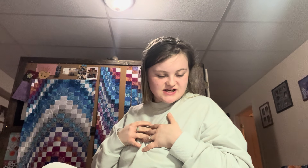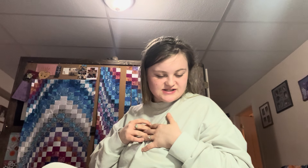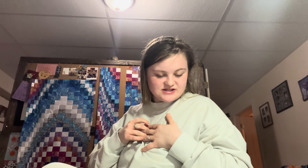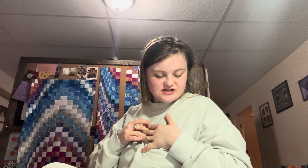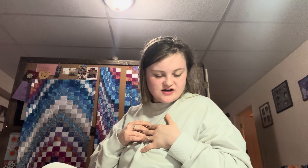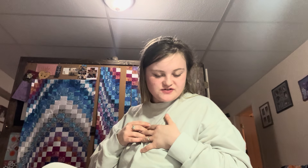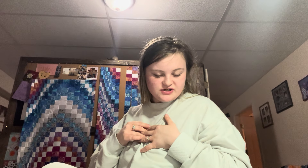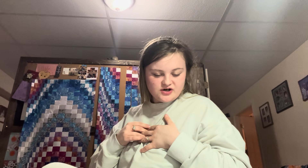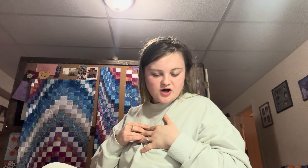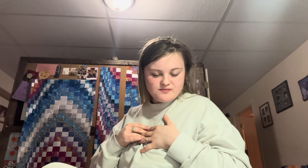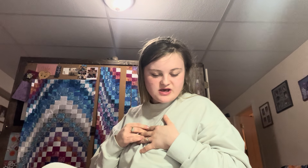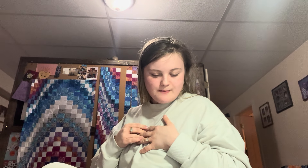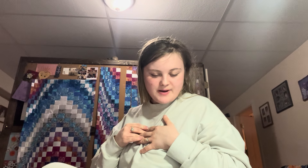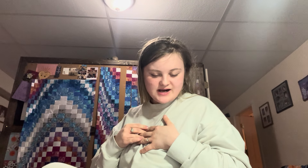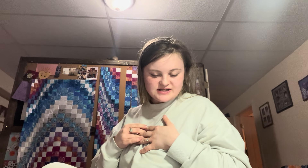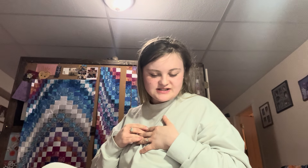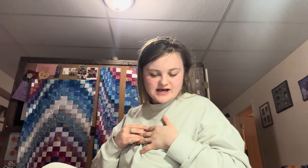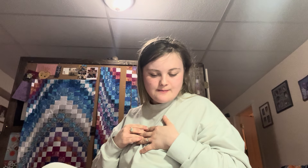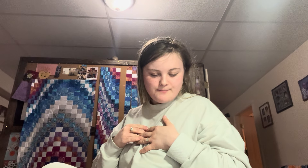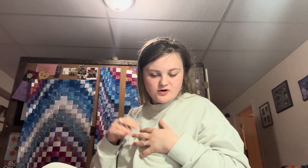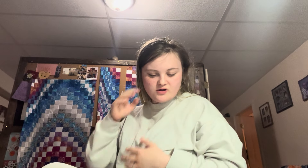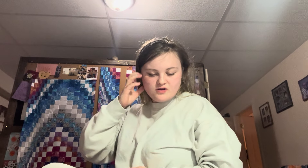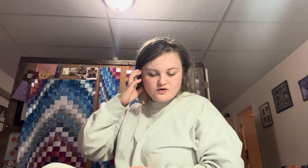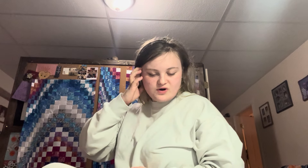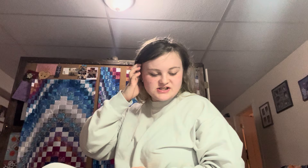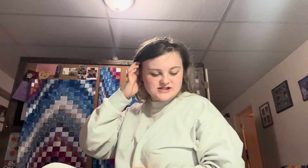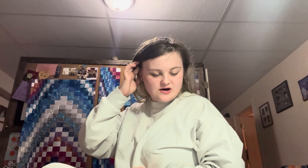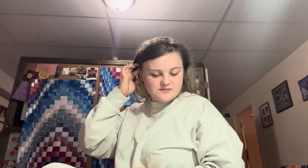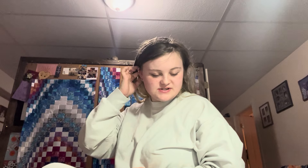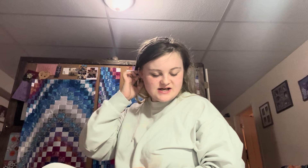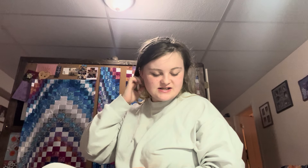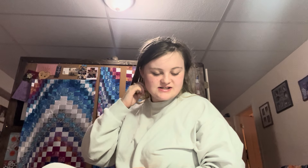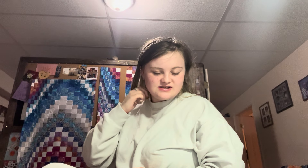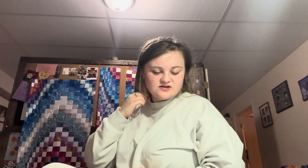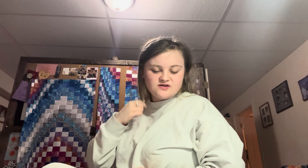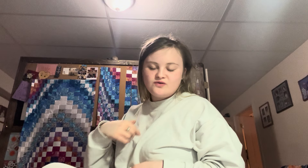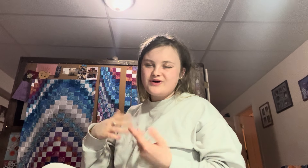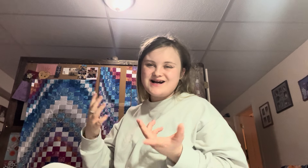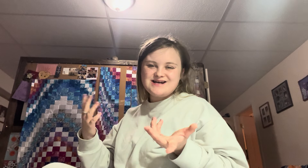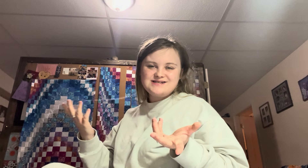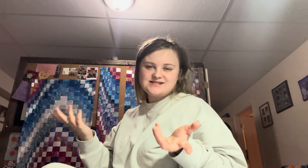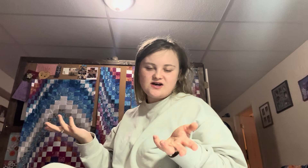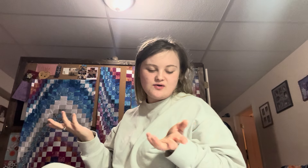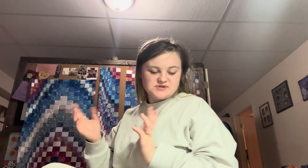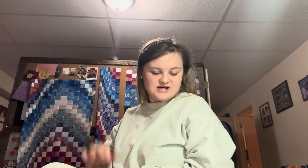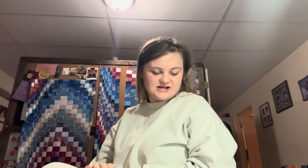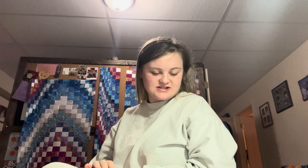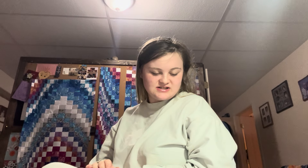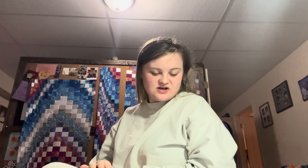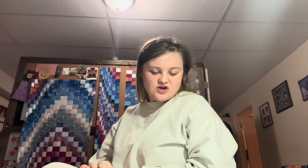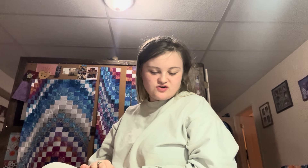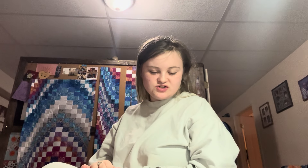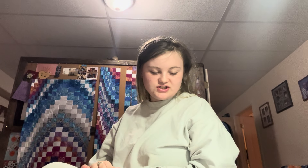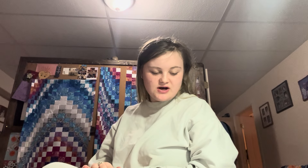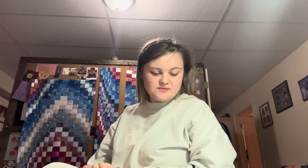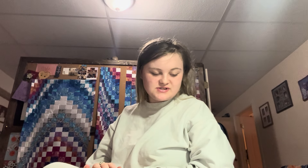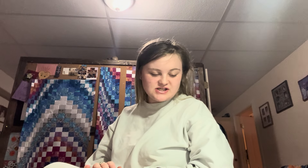Obsessed enough to call me a bad example. Why so obsessed? Why so obsessed? You're so obsessed